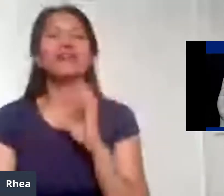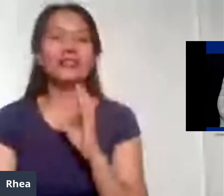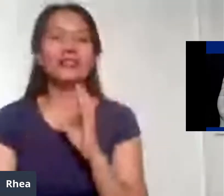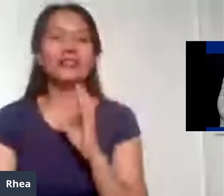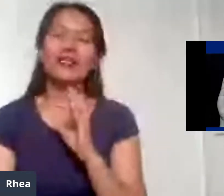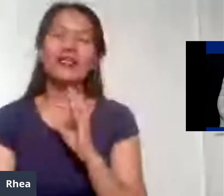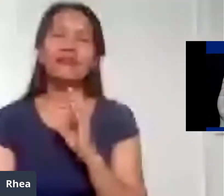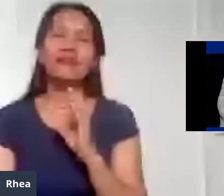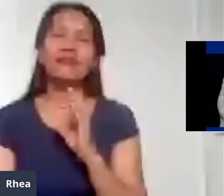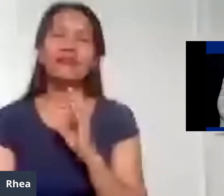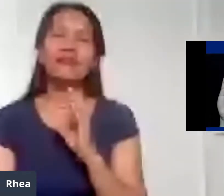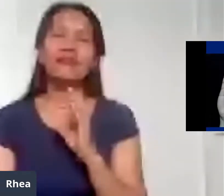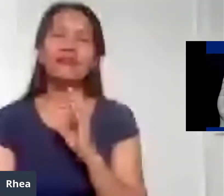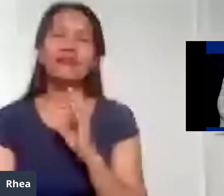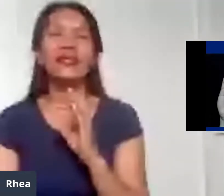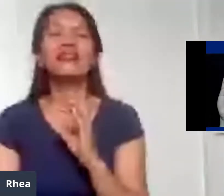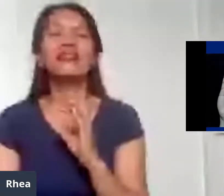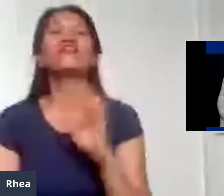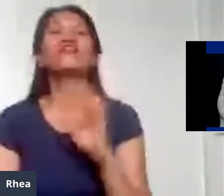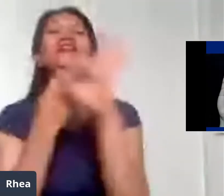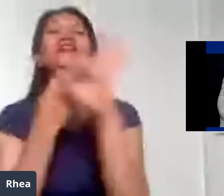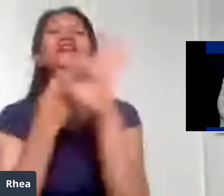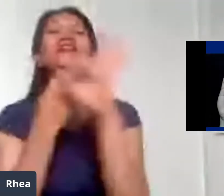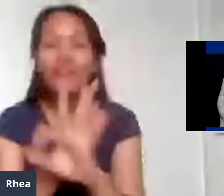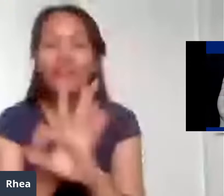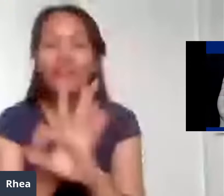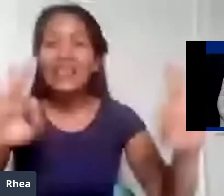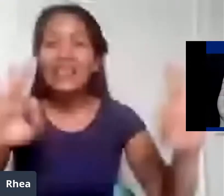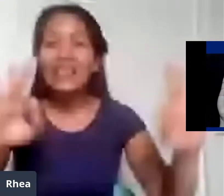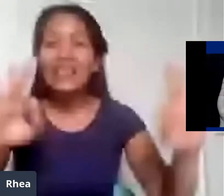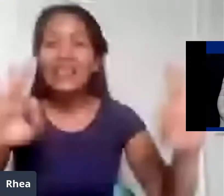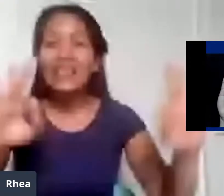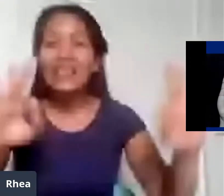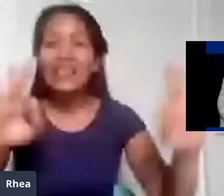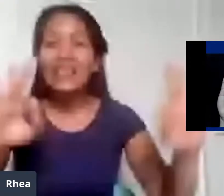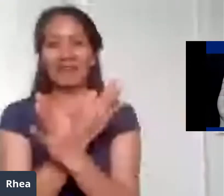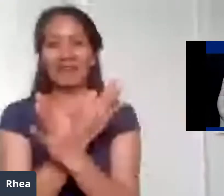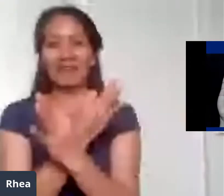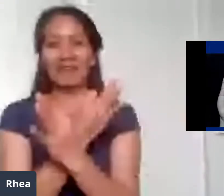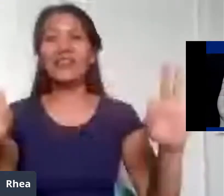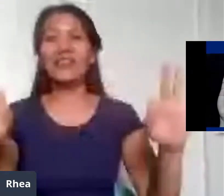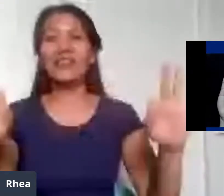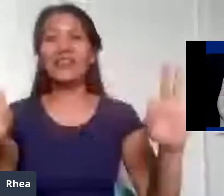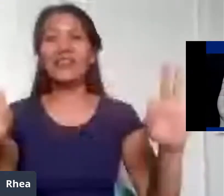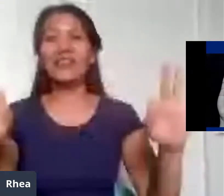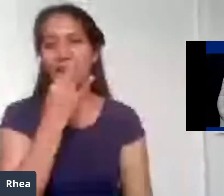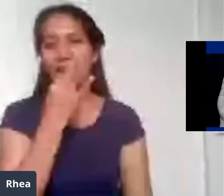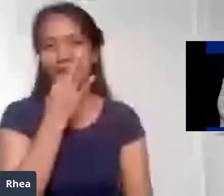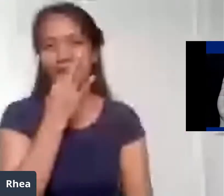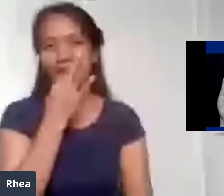Pagkain, food. Many of us are waiting for the